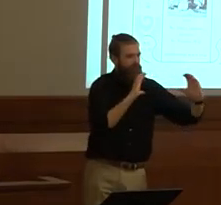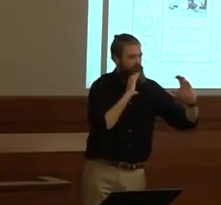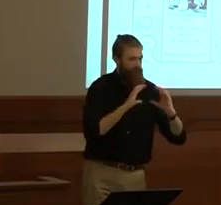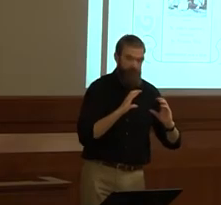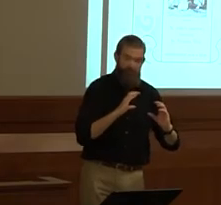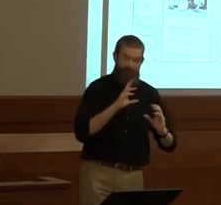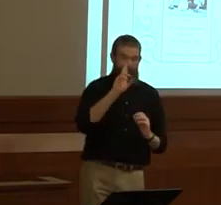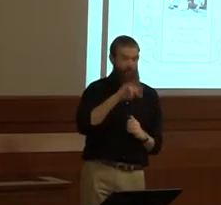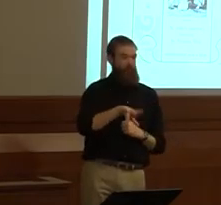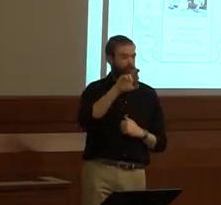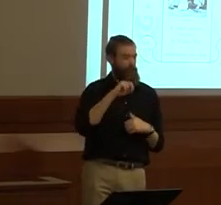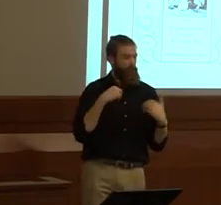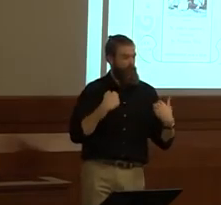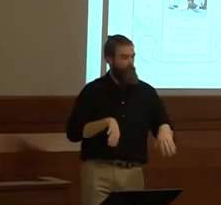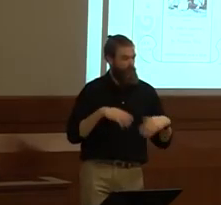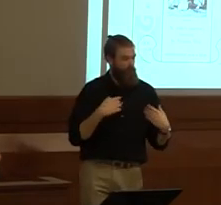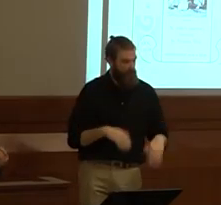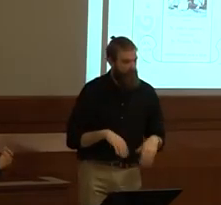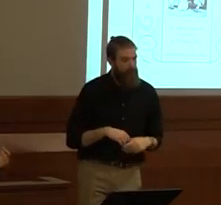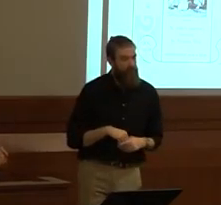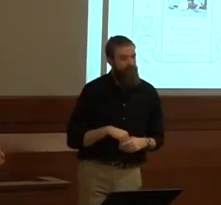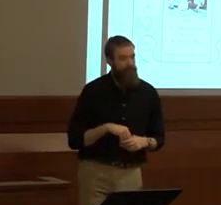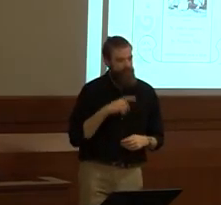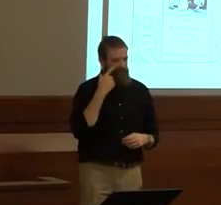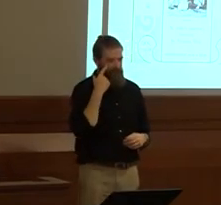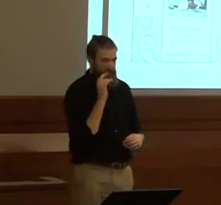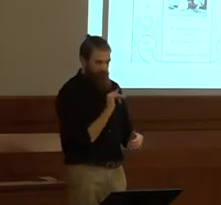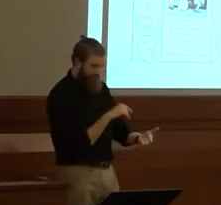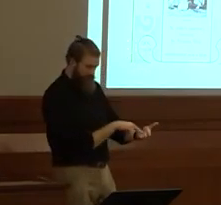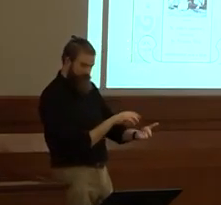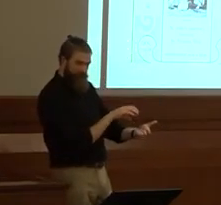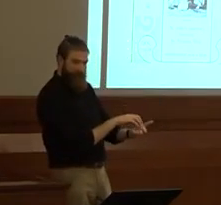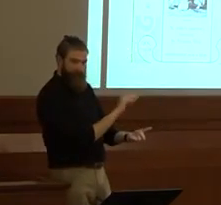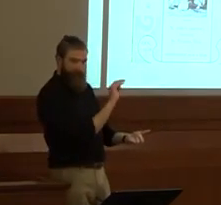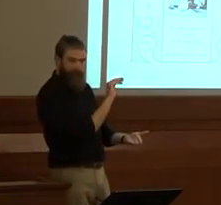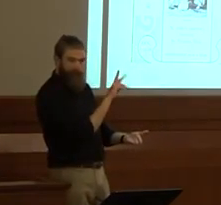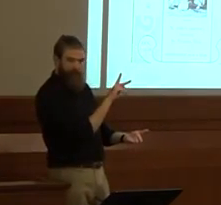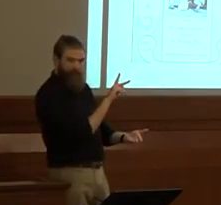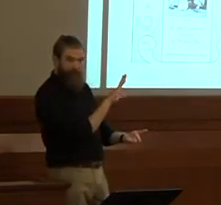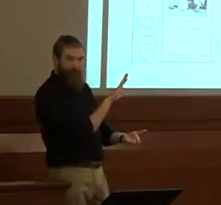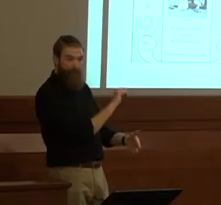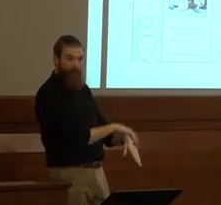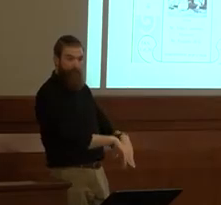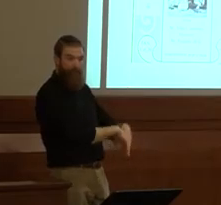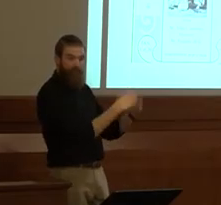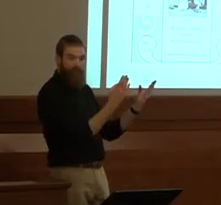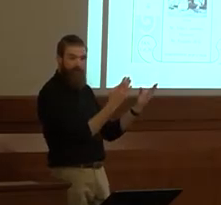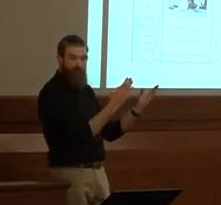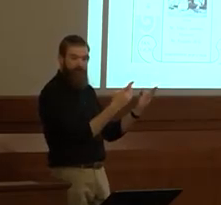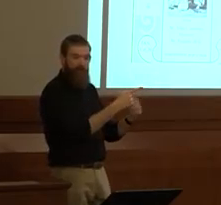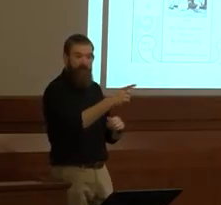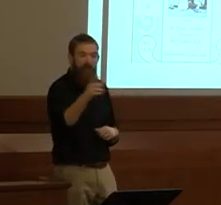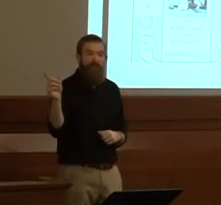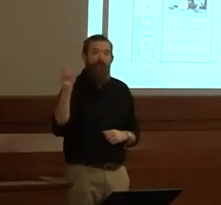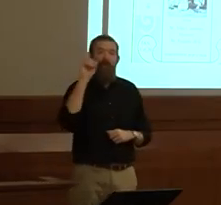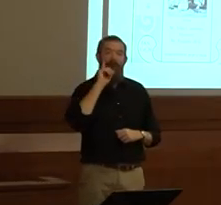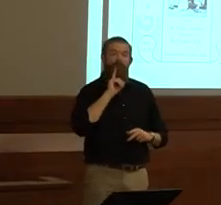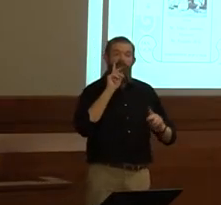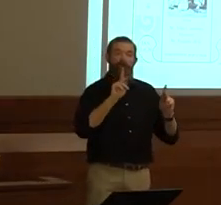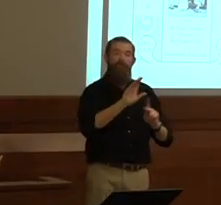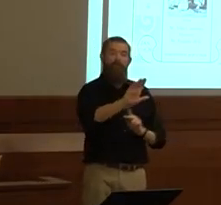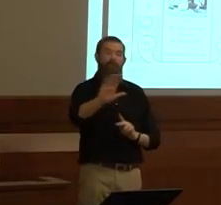this passage in the Gospel of Mark about being opened, deaf people's reflection on that passage